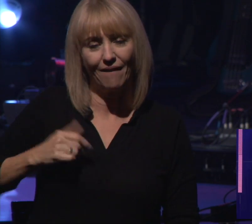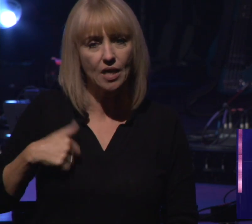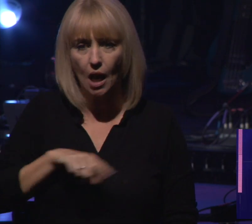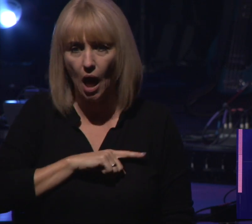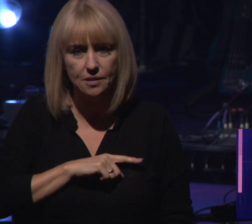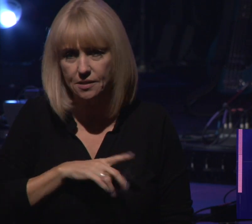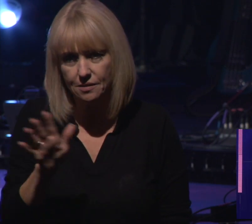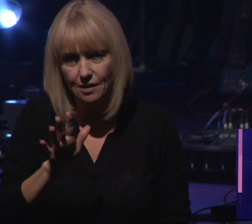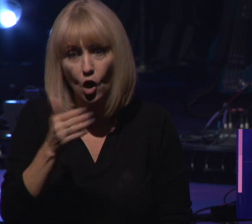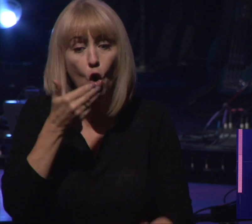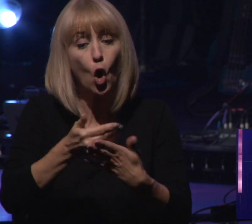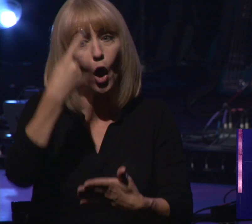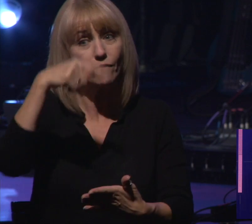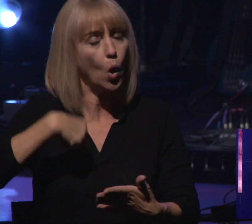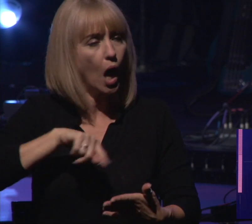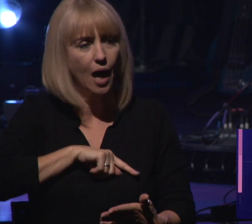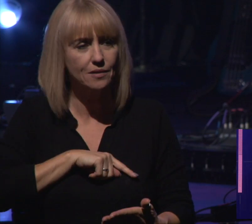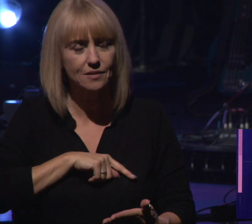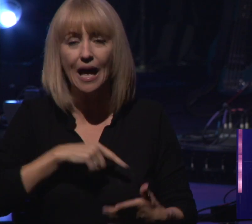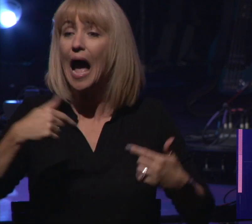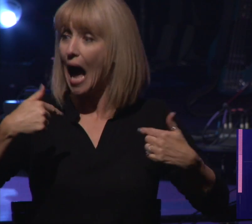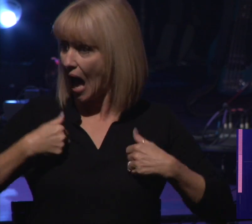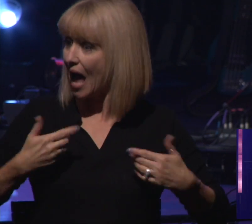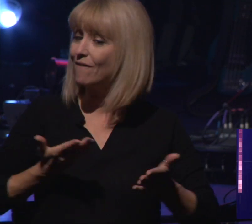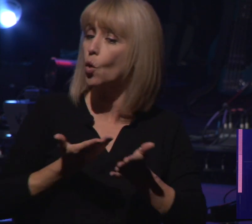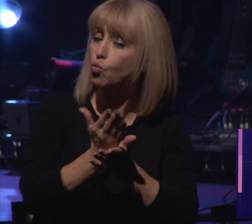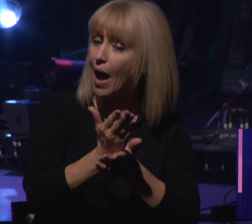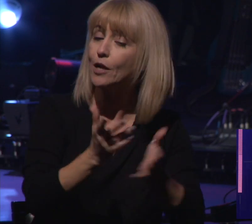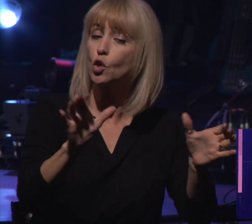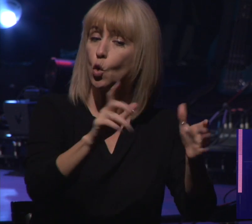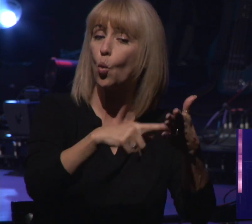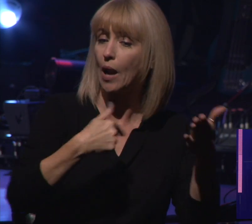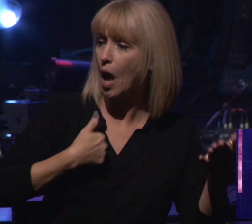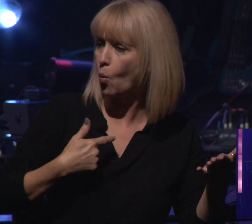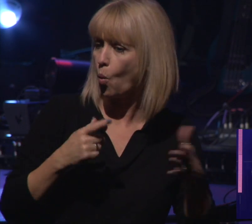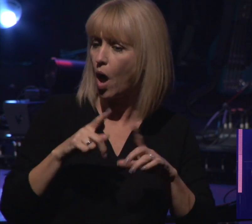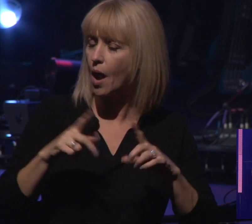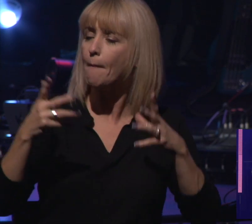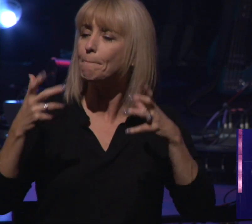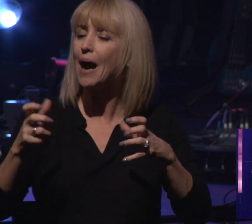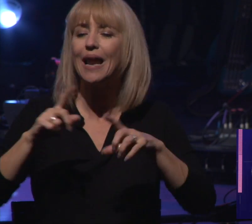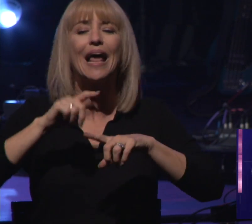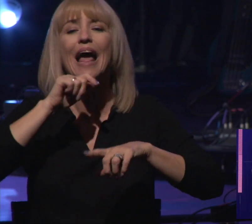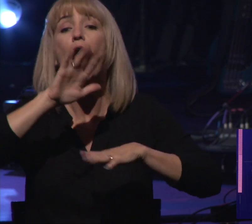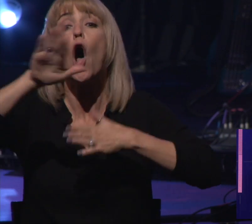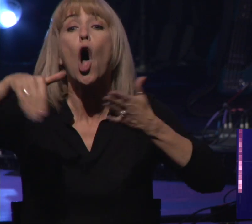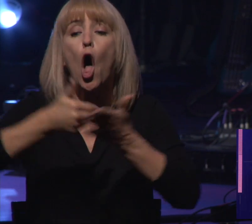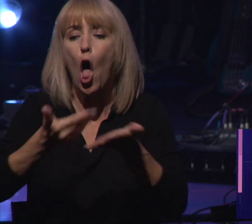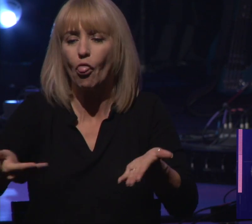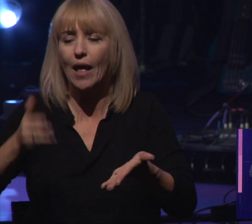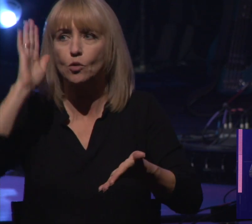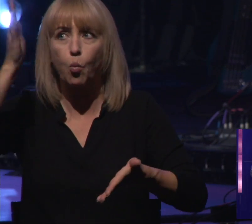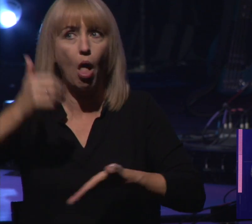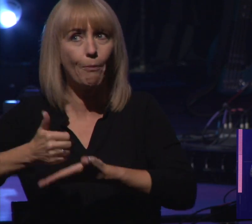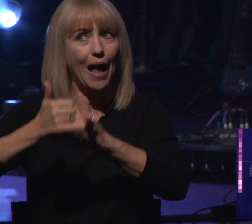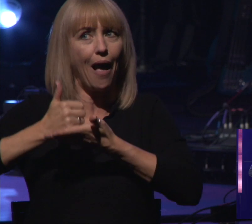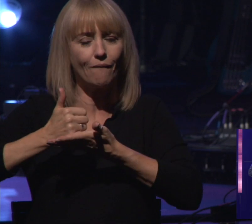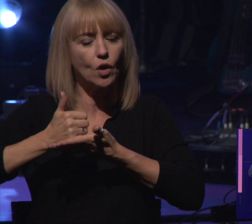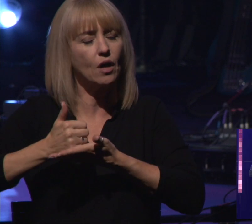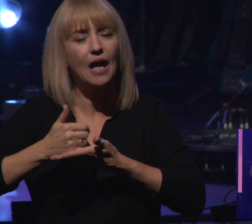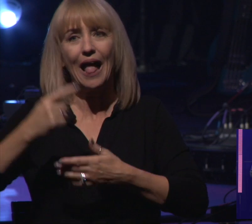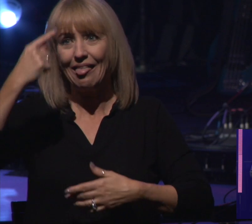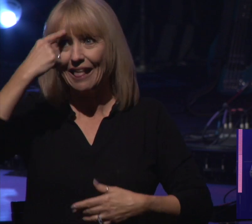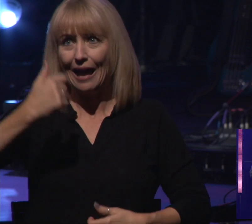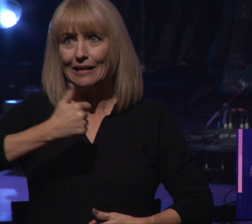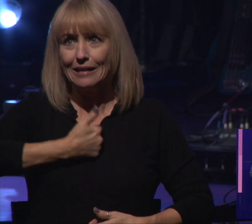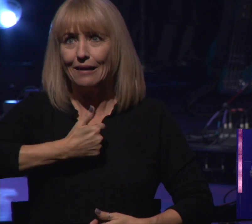beneficial. I have the right to do anything, but not everything is constructive. No one should seek their own